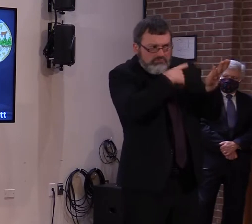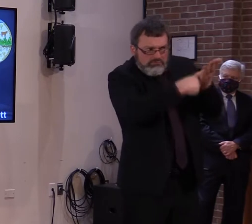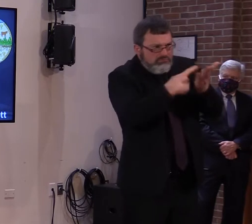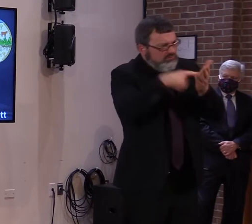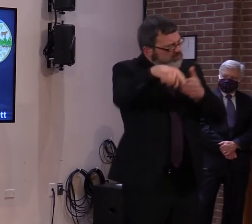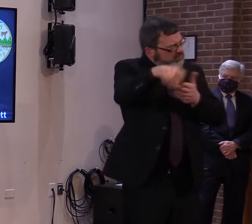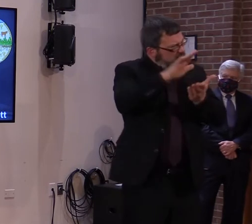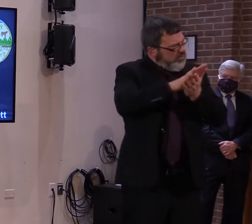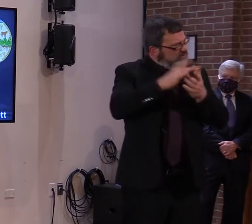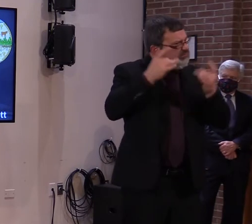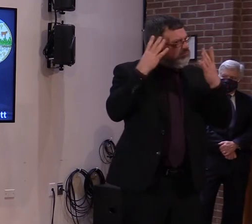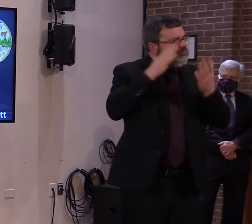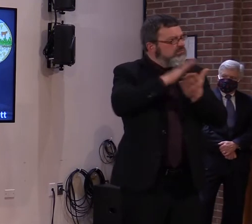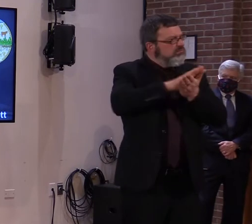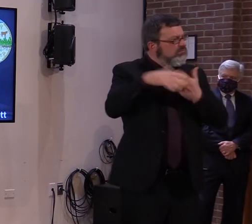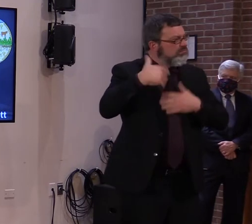pandemic.